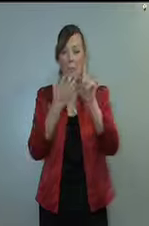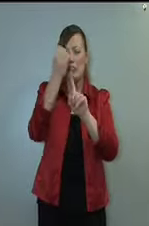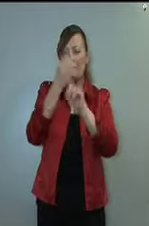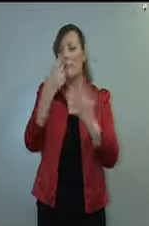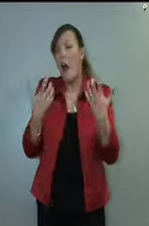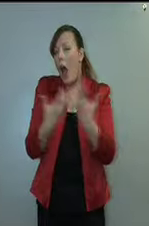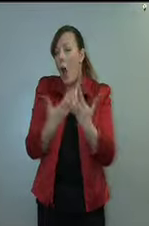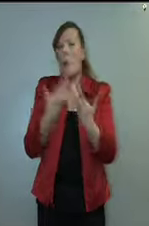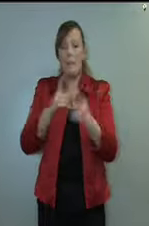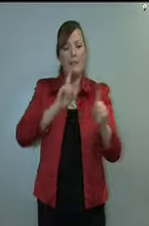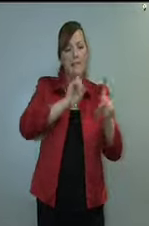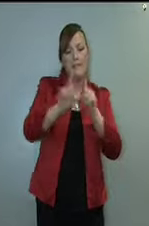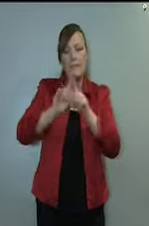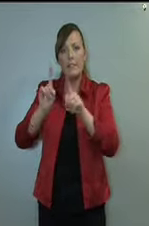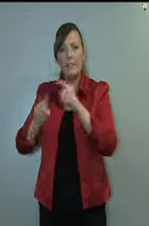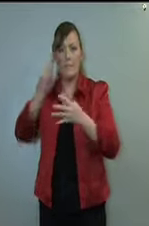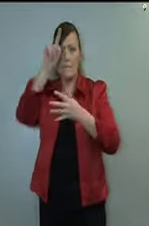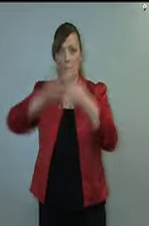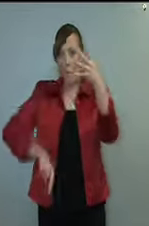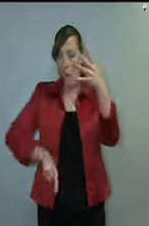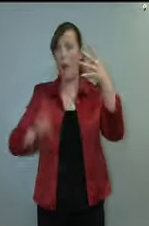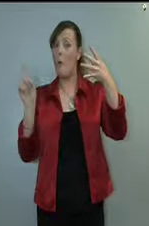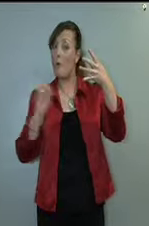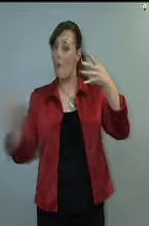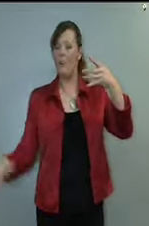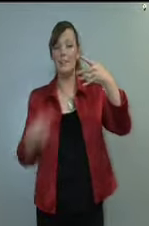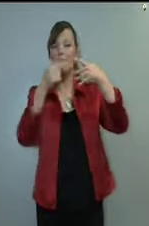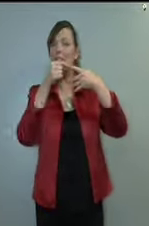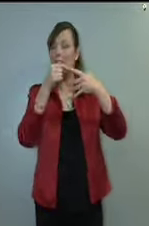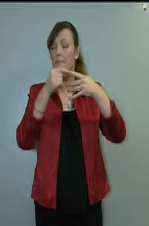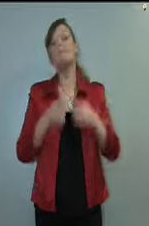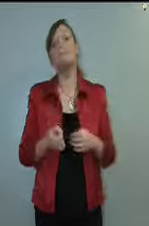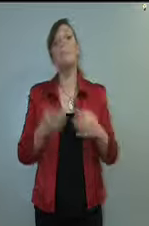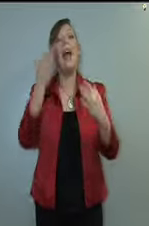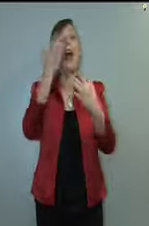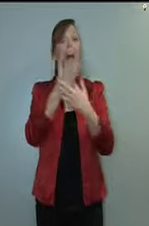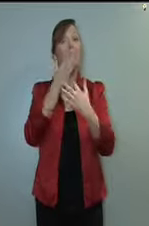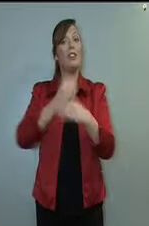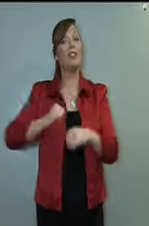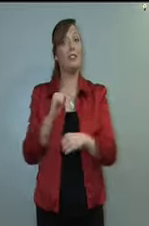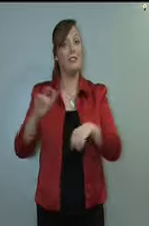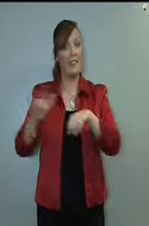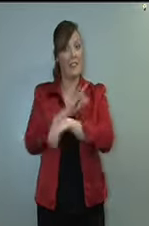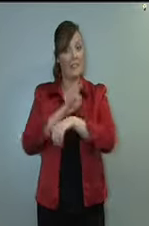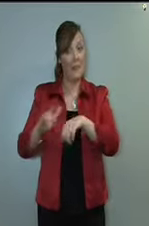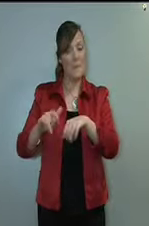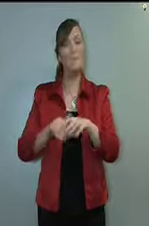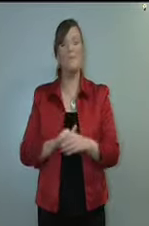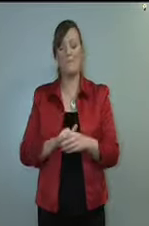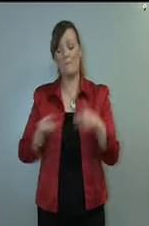To meet the objectives of the project, different strands of activity were devised, and these included Access Scottish Theatre,